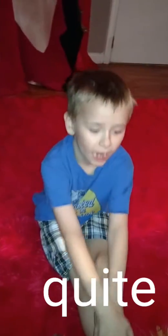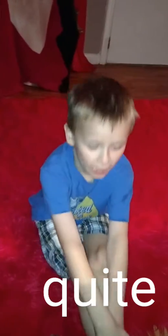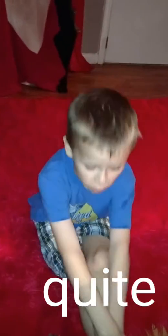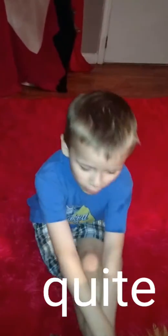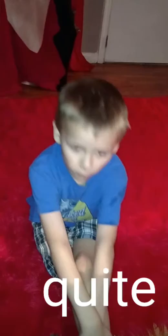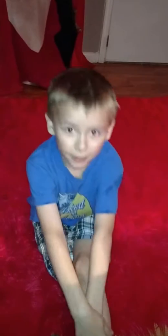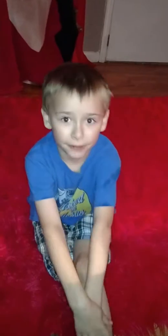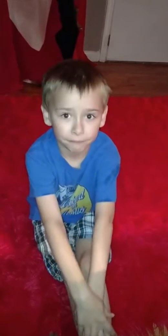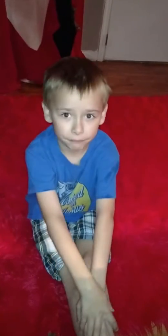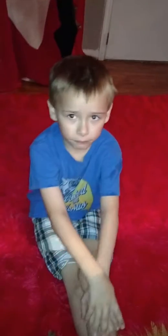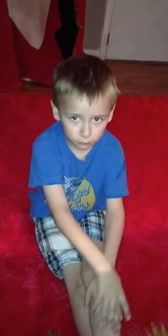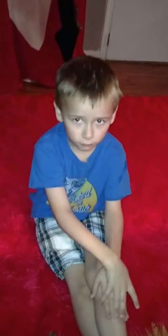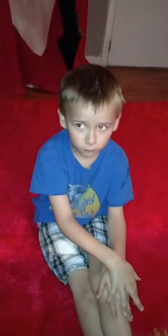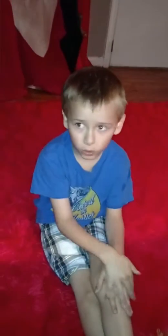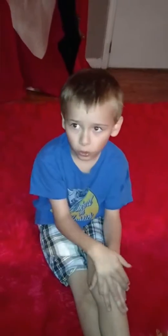sign restroom,